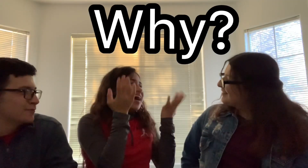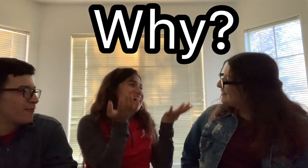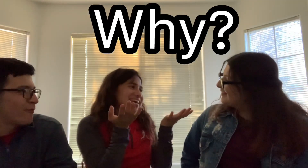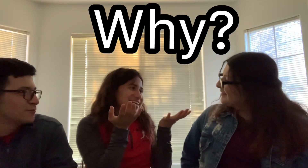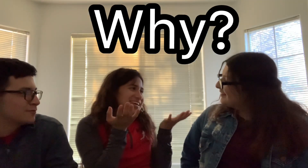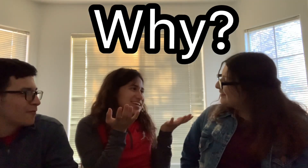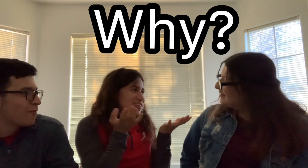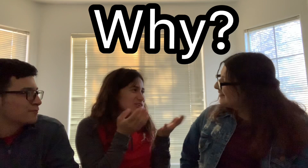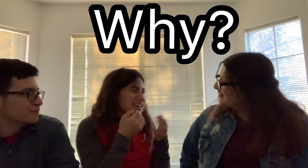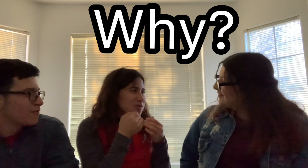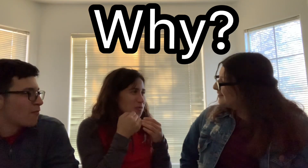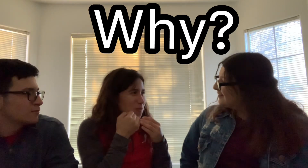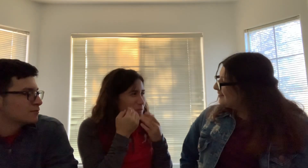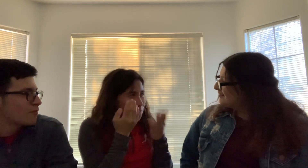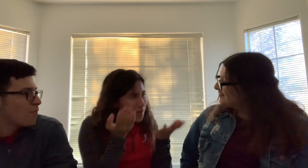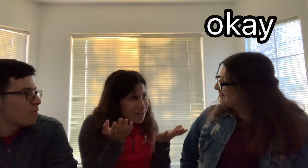Why? Why?